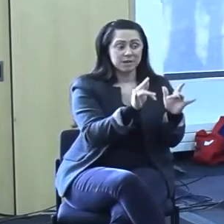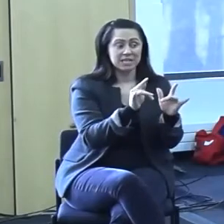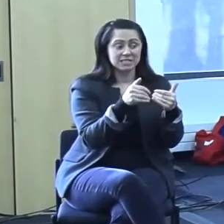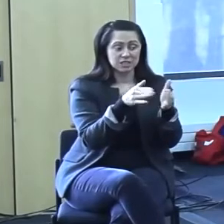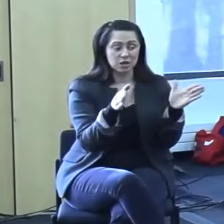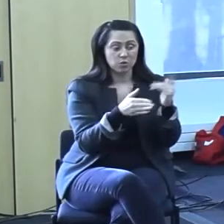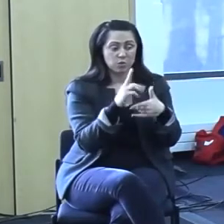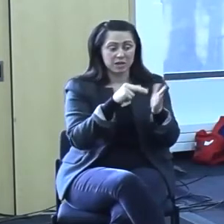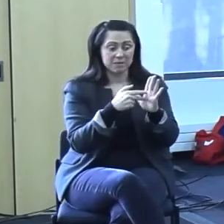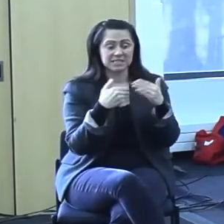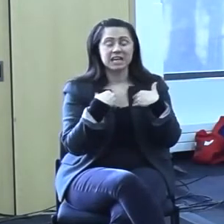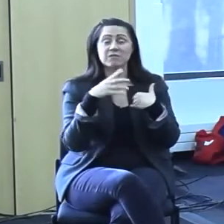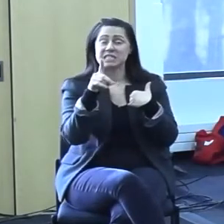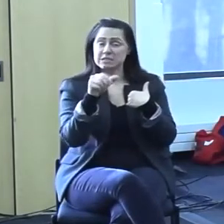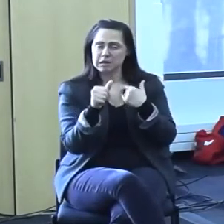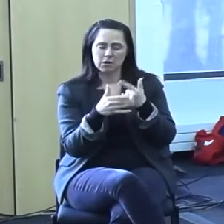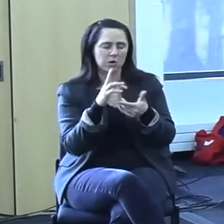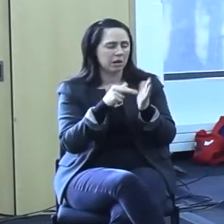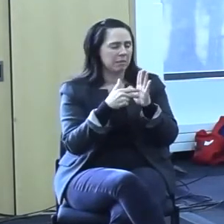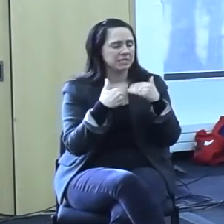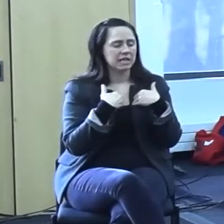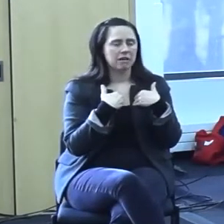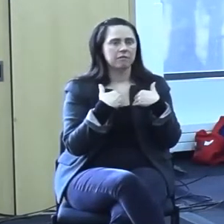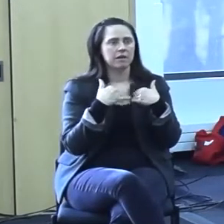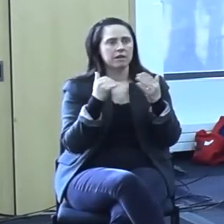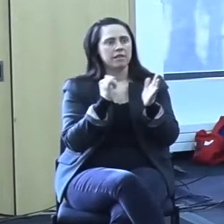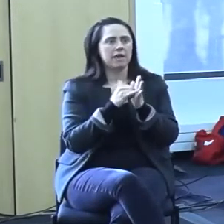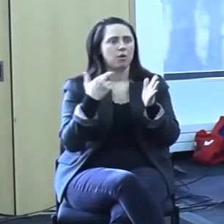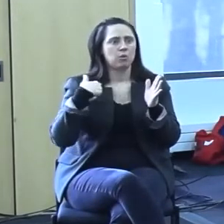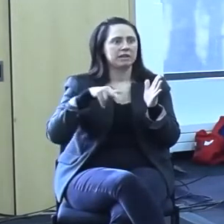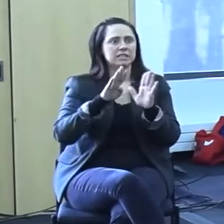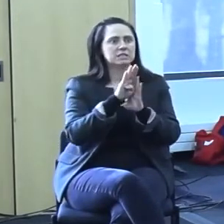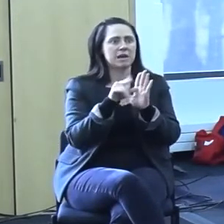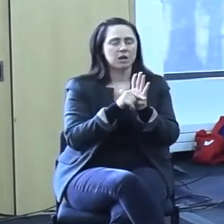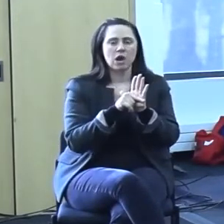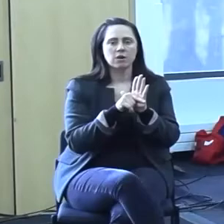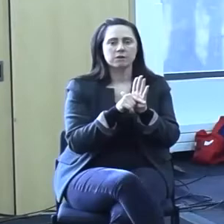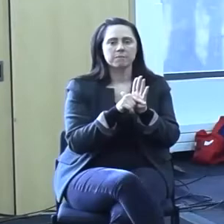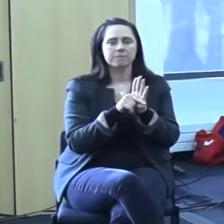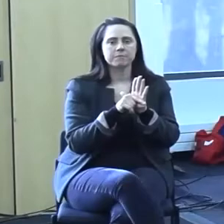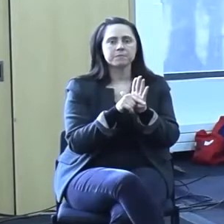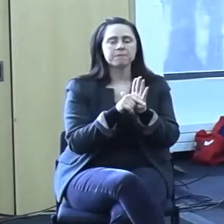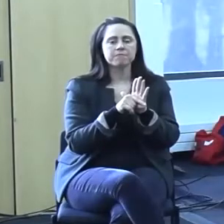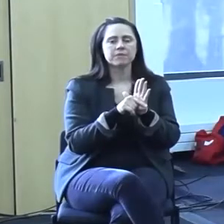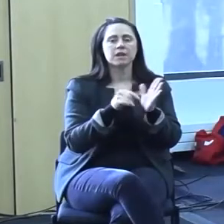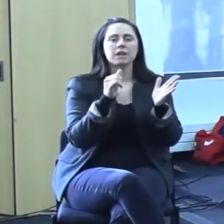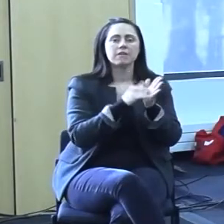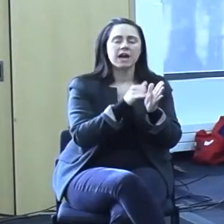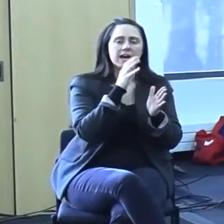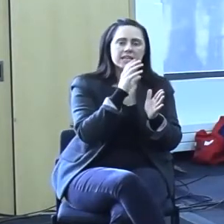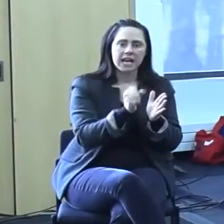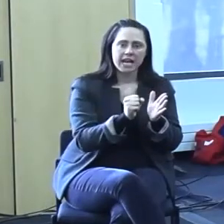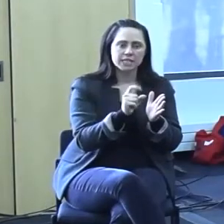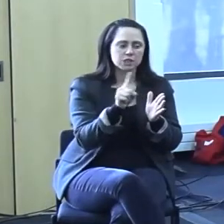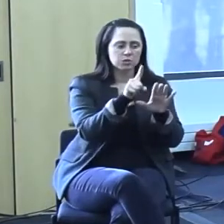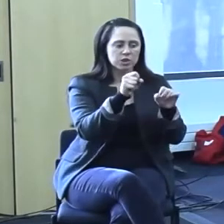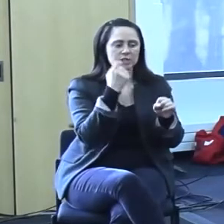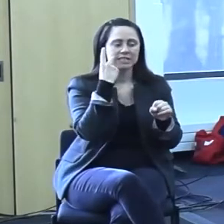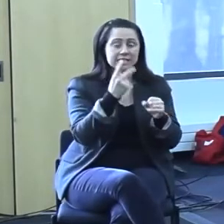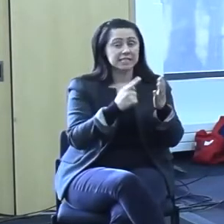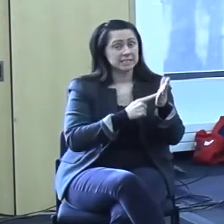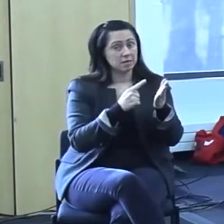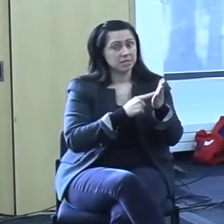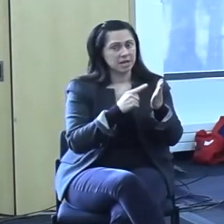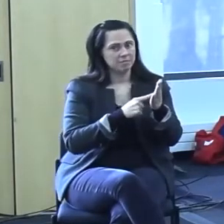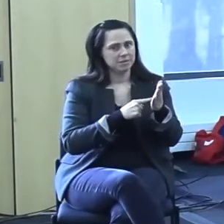means to have a disability, what it means to have this religious background, right? And that age is where you can see sometimes